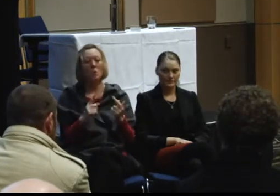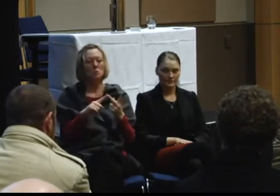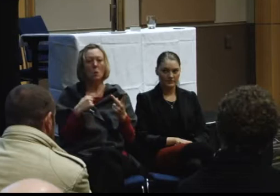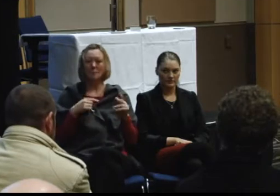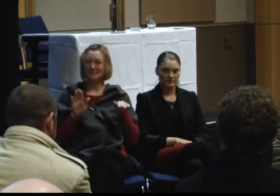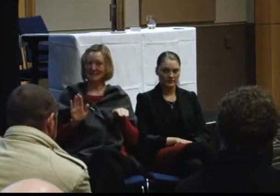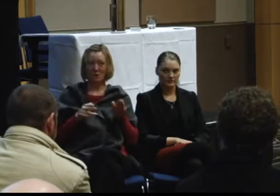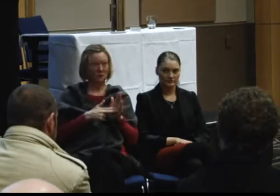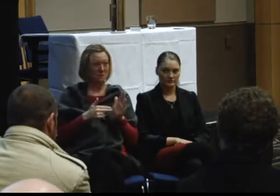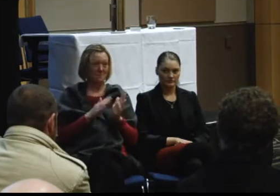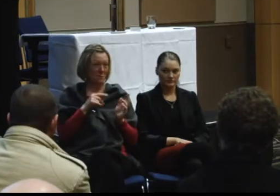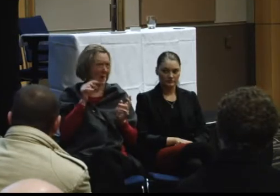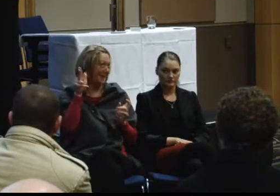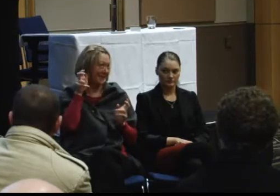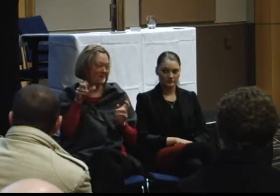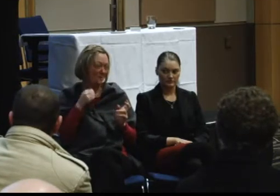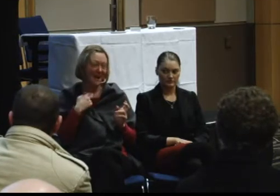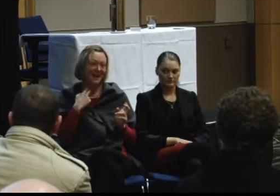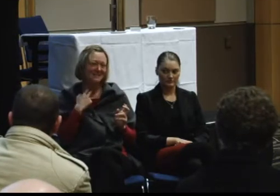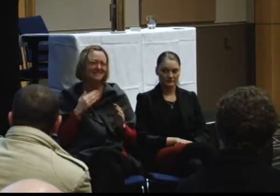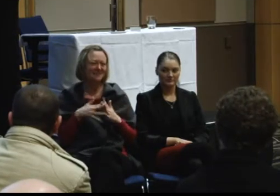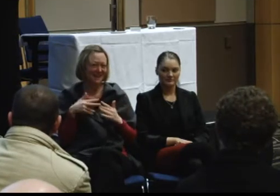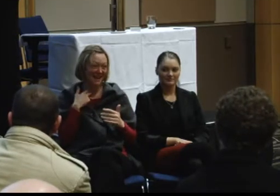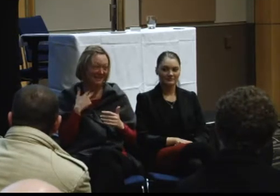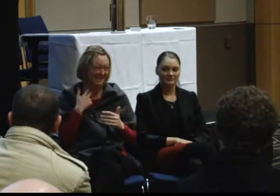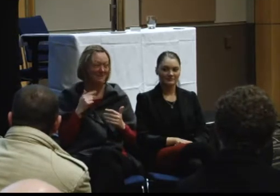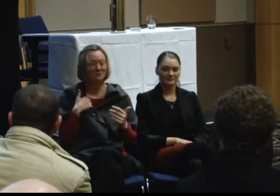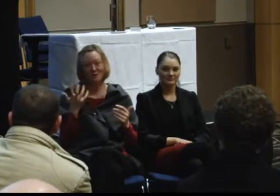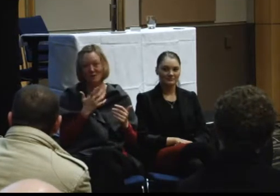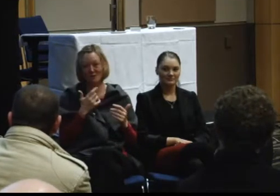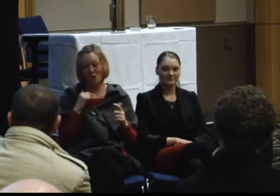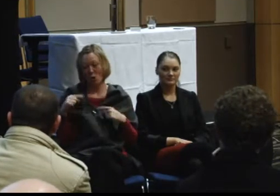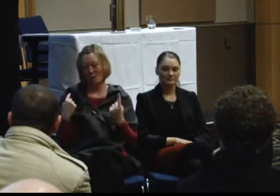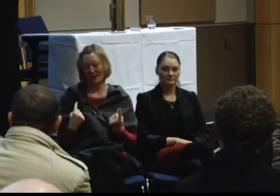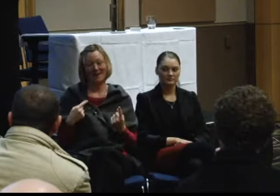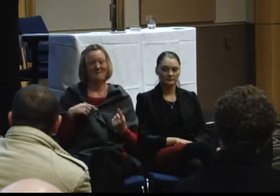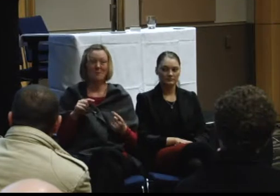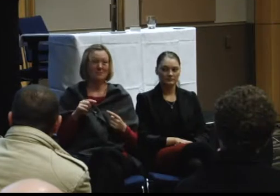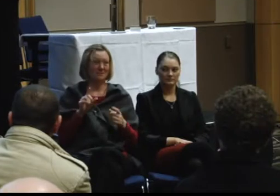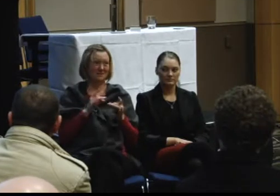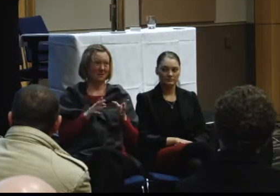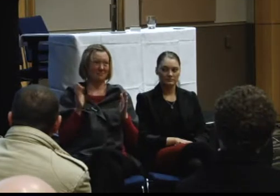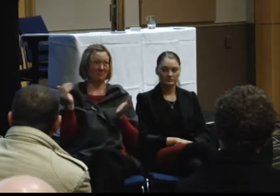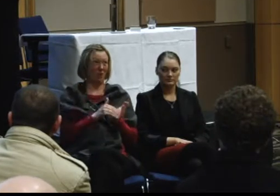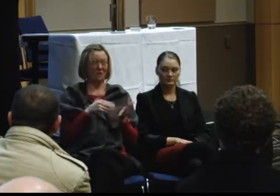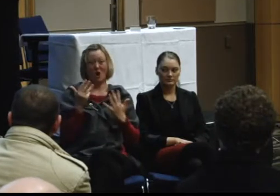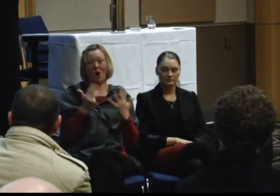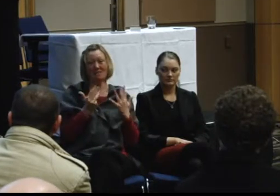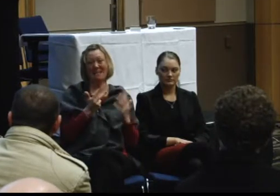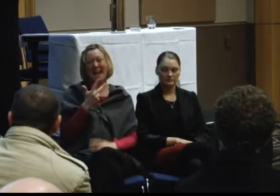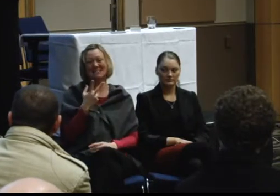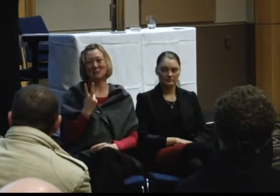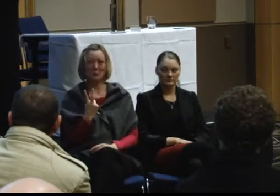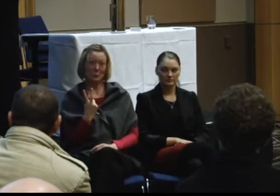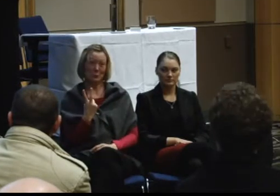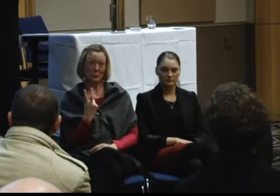of New Zealand. You might not be able to tell that by my accent. I'm sorry, I've only been here since 1982, so I'm a recent